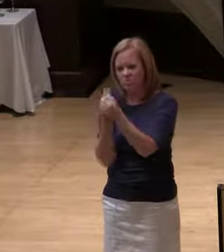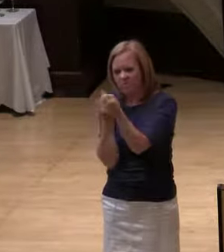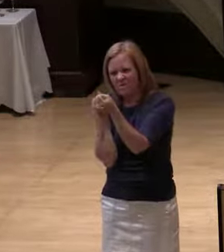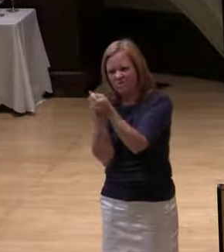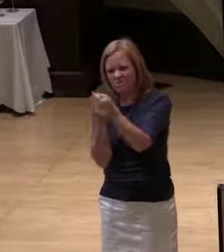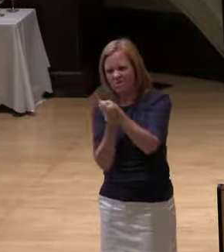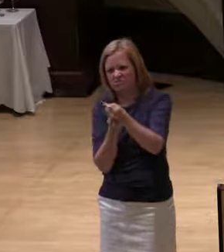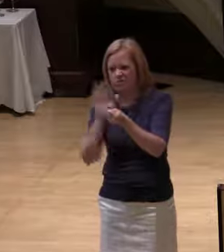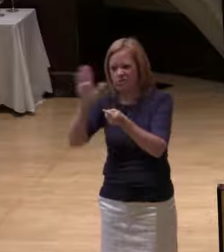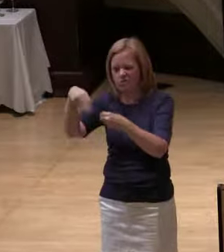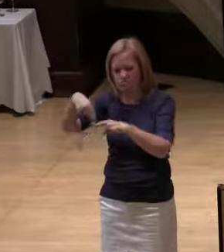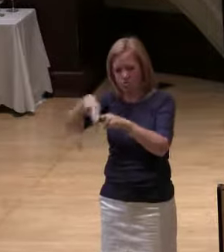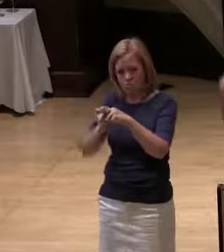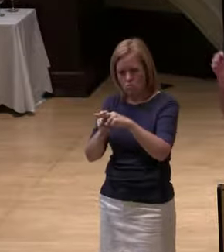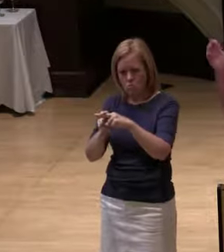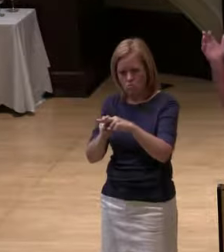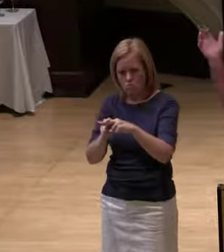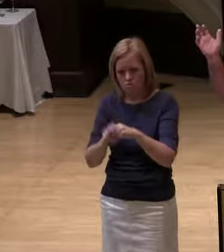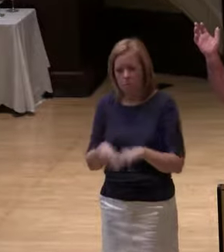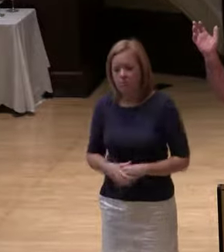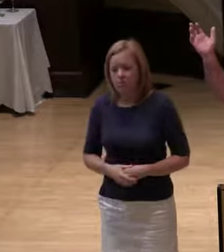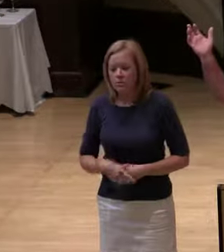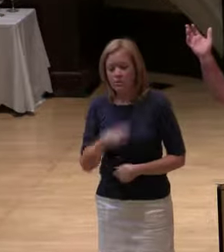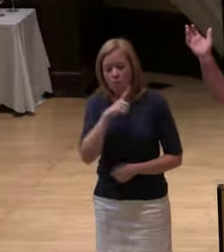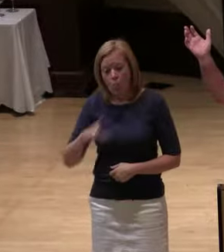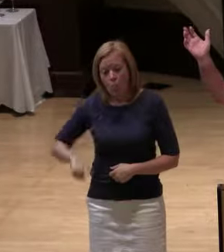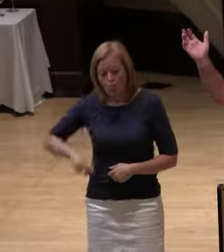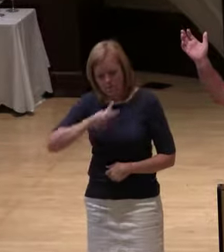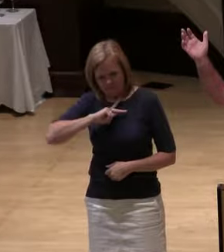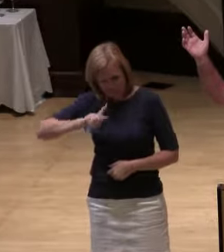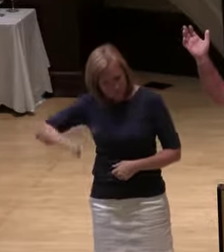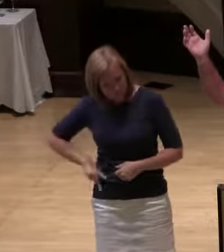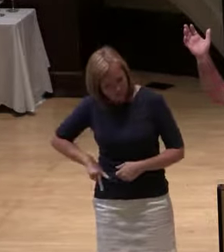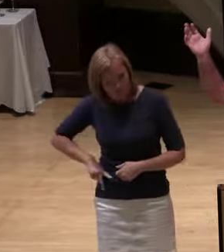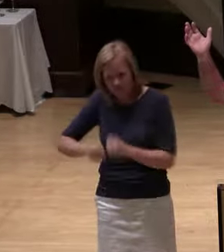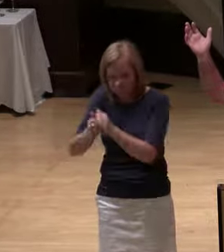his throne. The